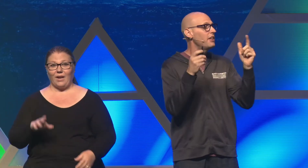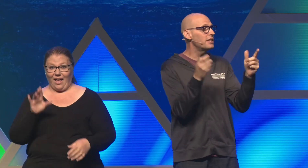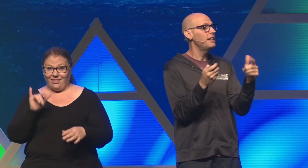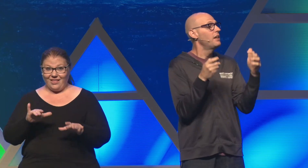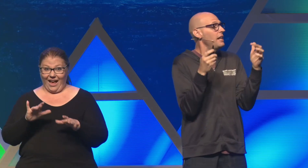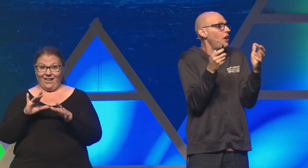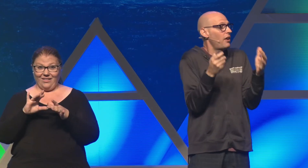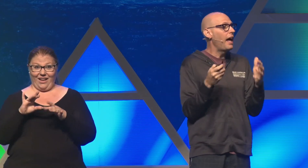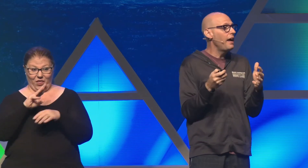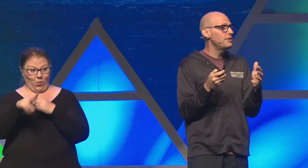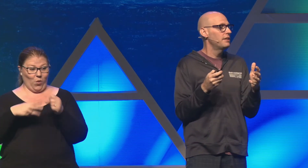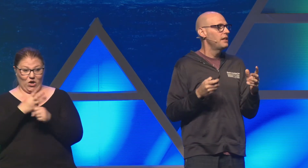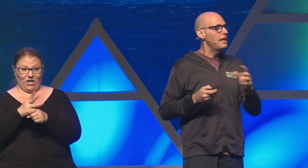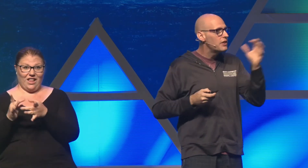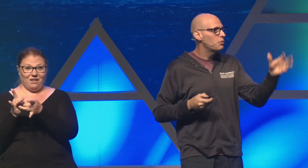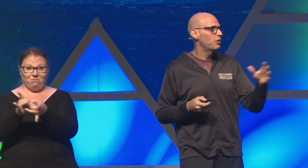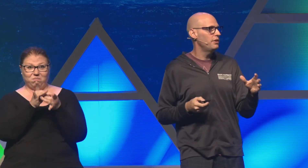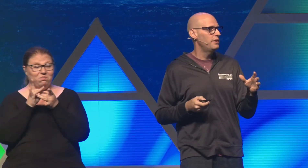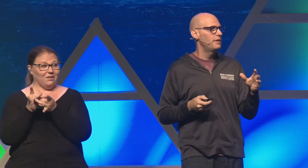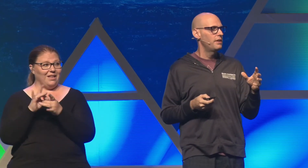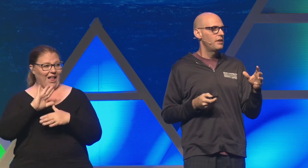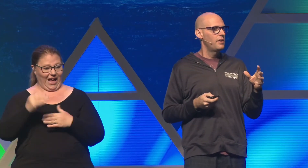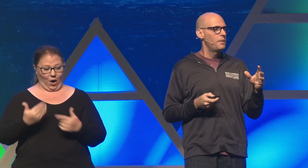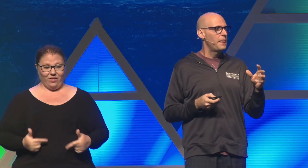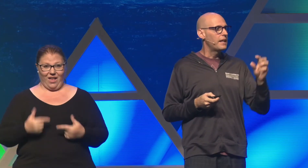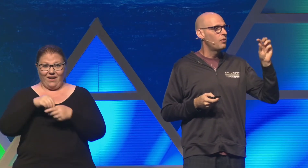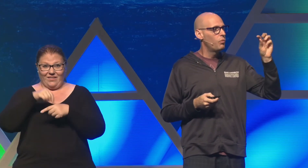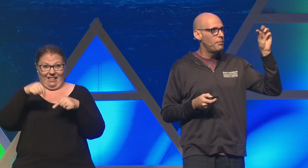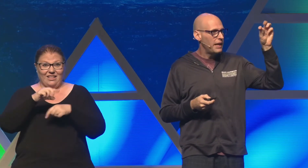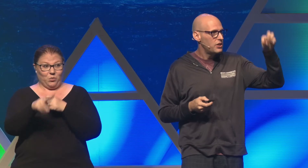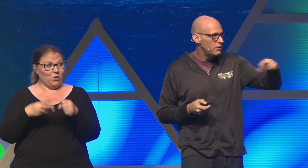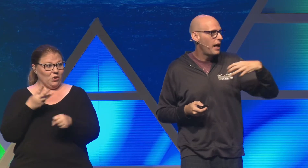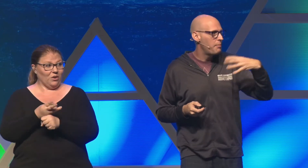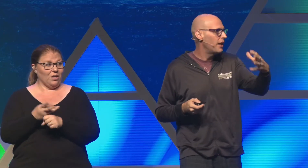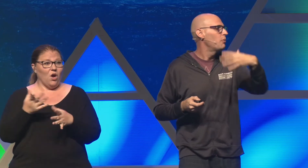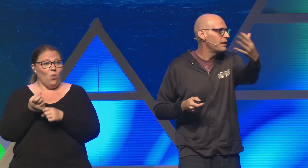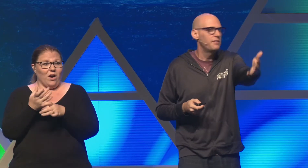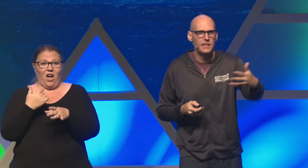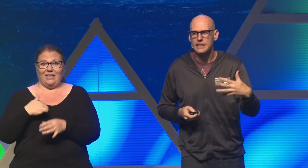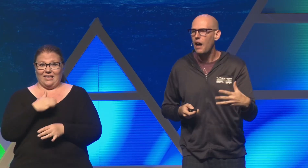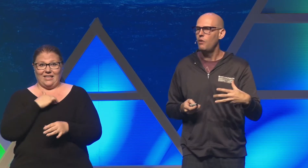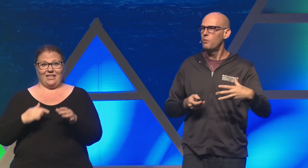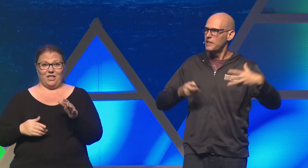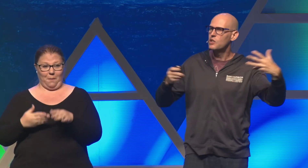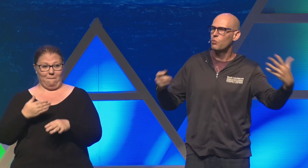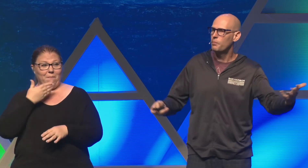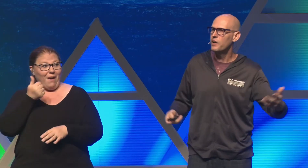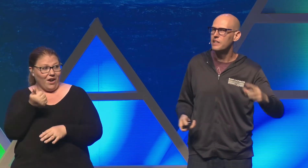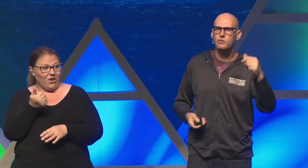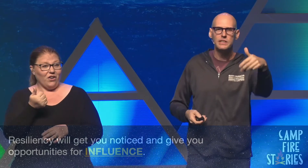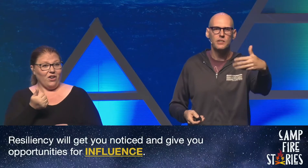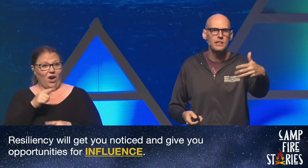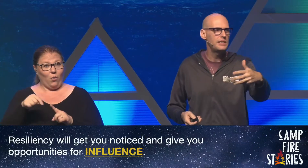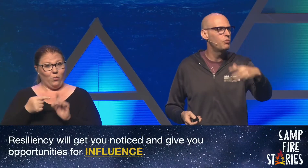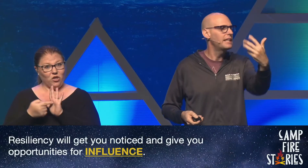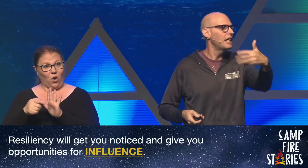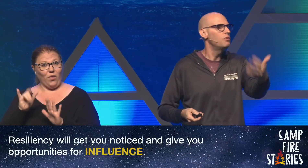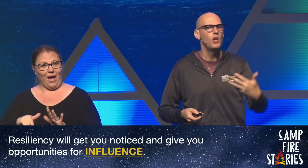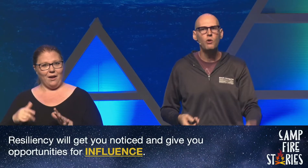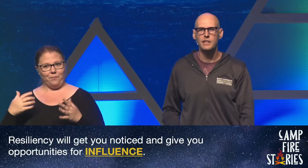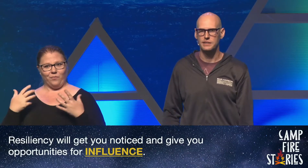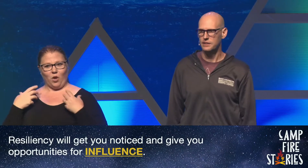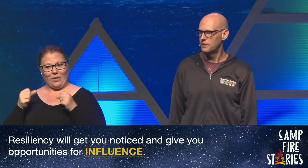And here's the thing. In our lives, in this world, like what makes you and I better when we live this out, what makes the world better is resiliency will